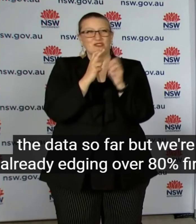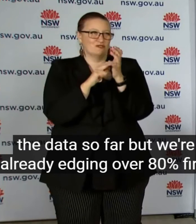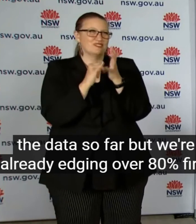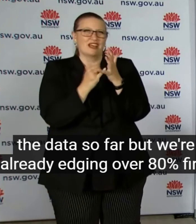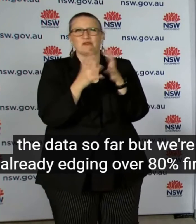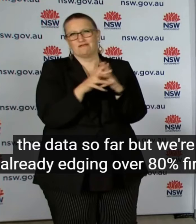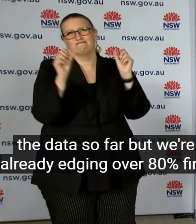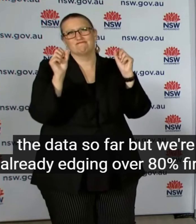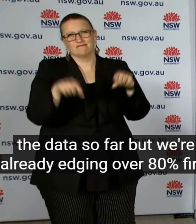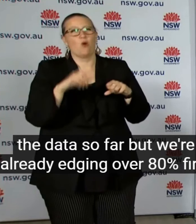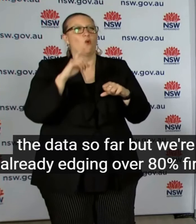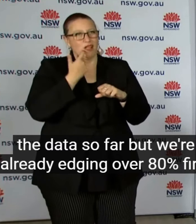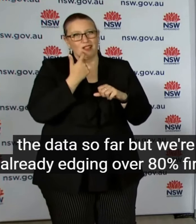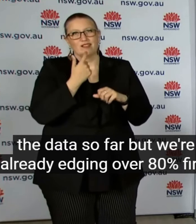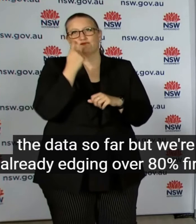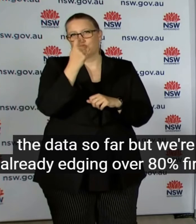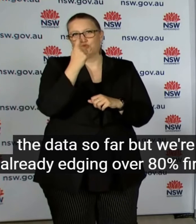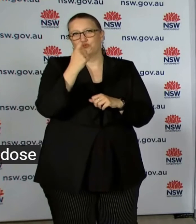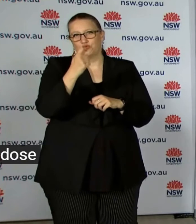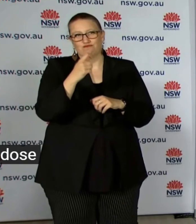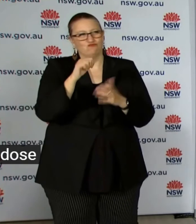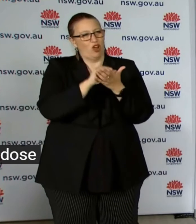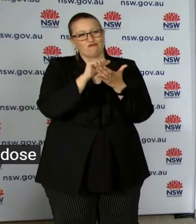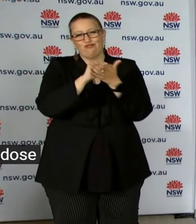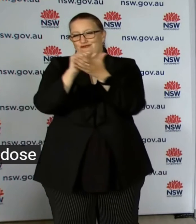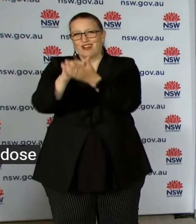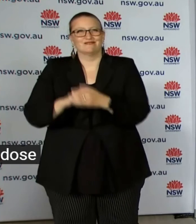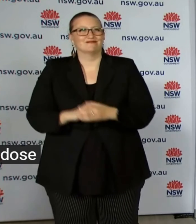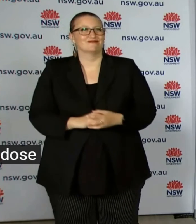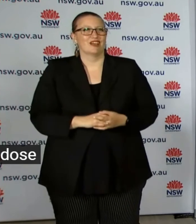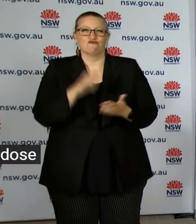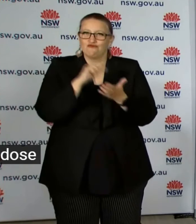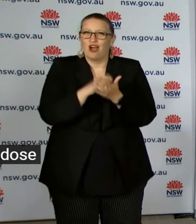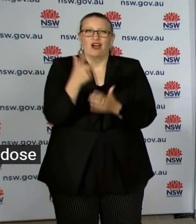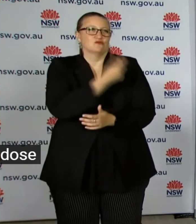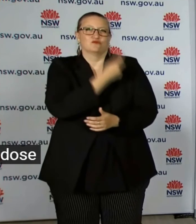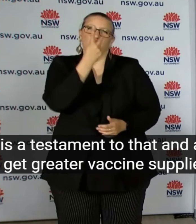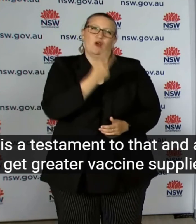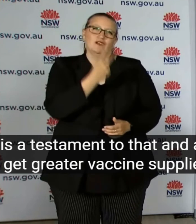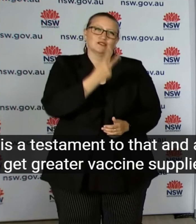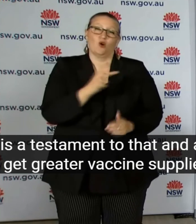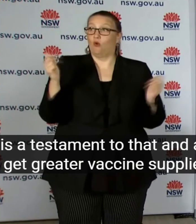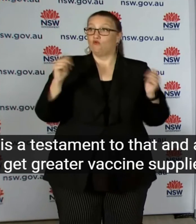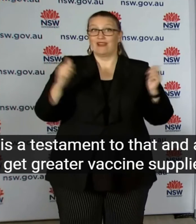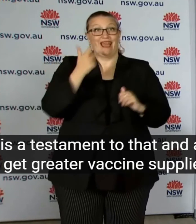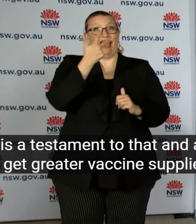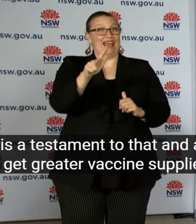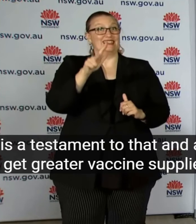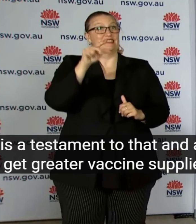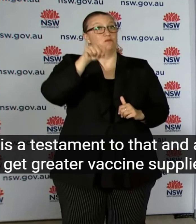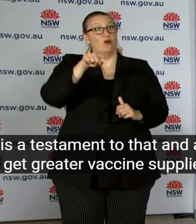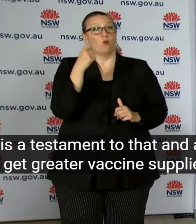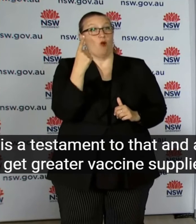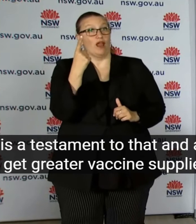over 80% of first dose is a testament to that. And as we get greater vaccine supplies in and more Pfizer, particularly in the month